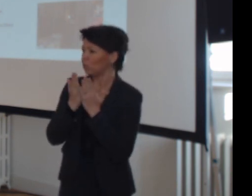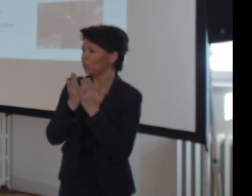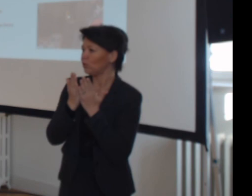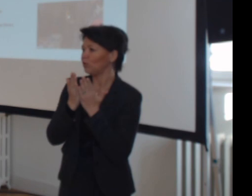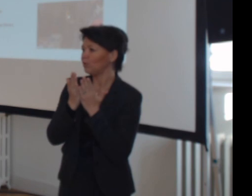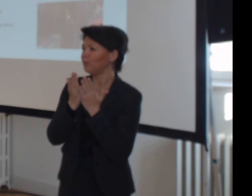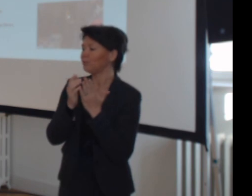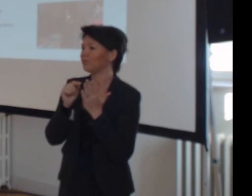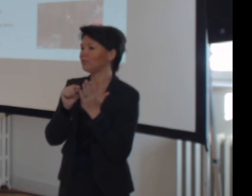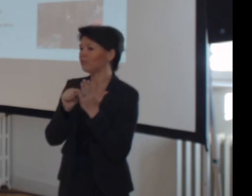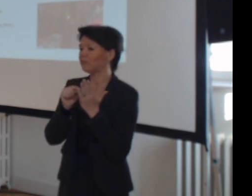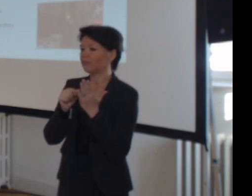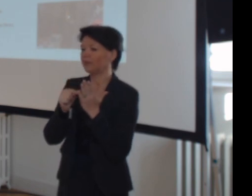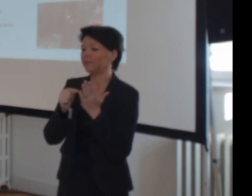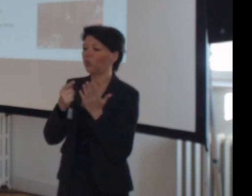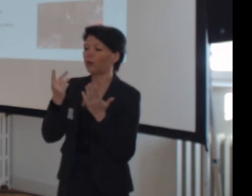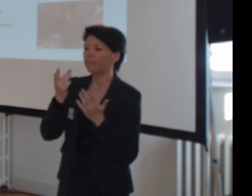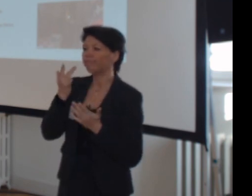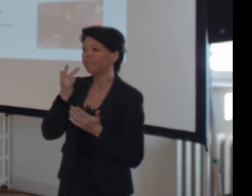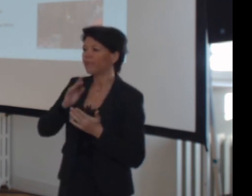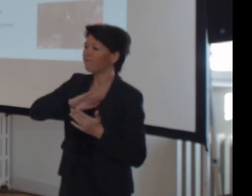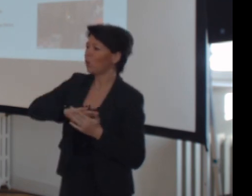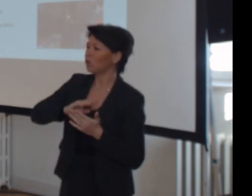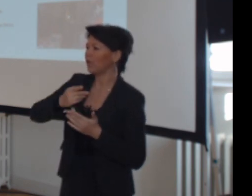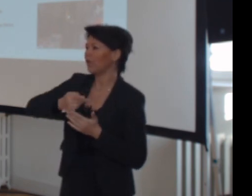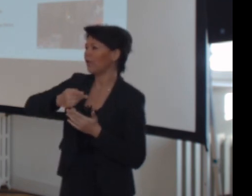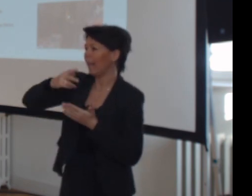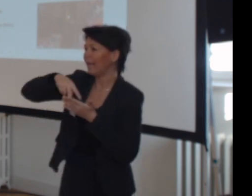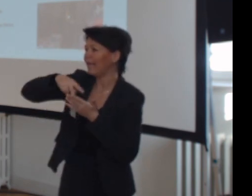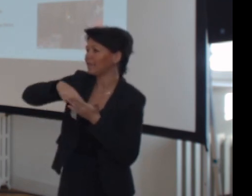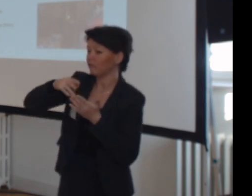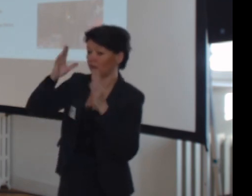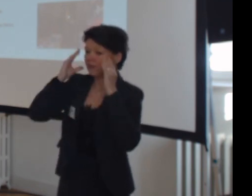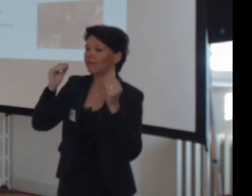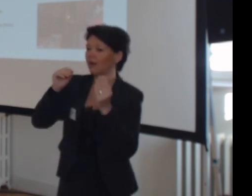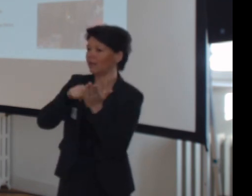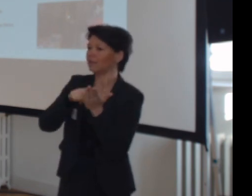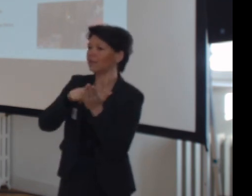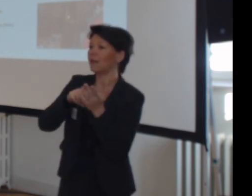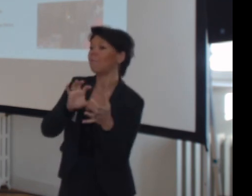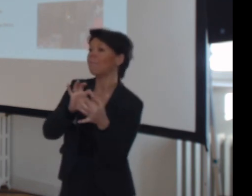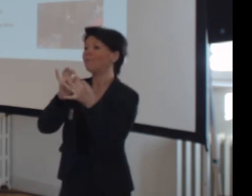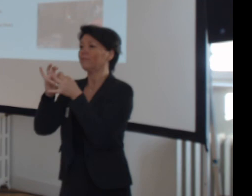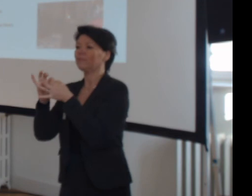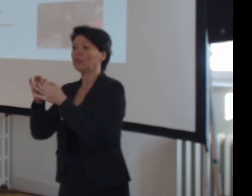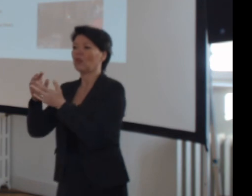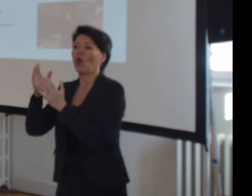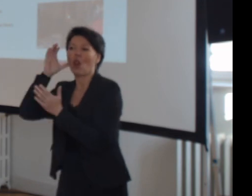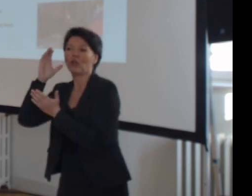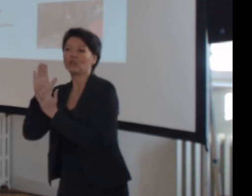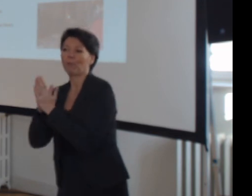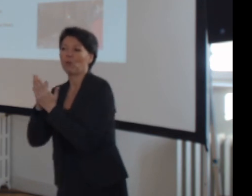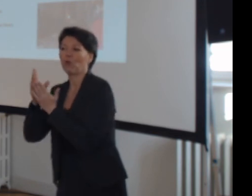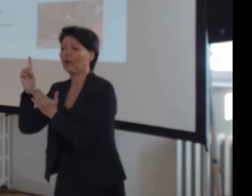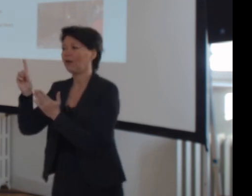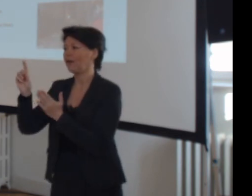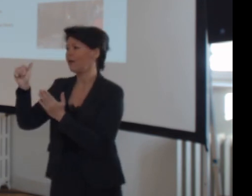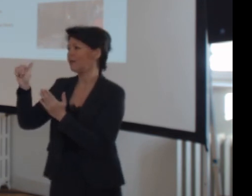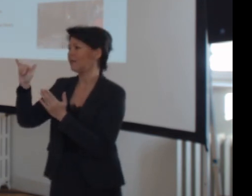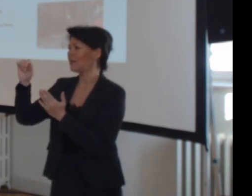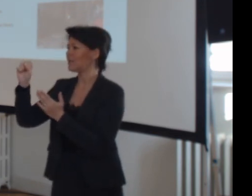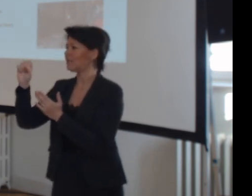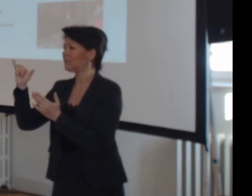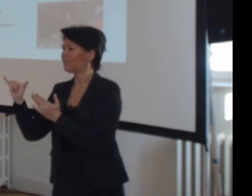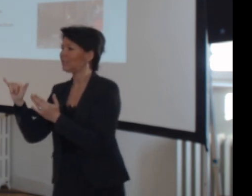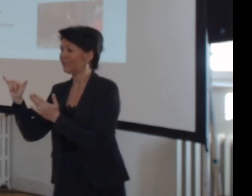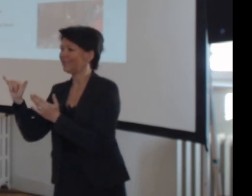referred as well. It's like easy readers in Dutch with the DAISY version. DAISY actually